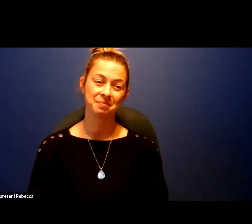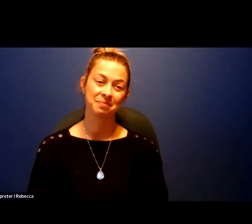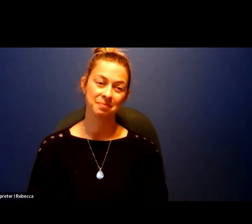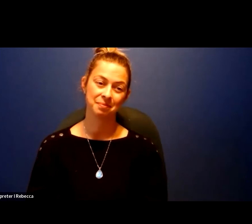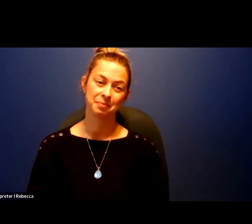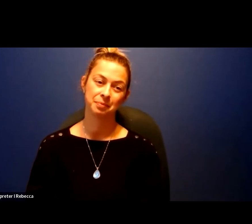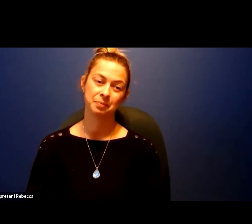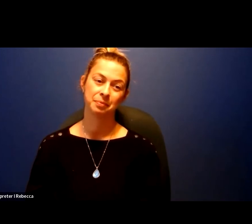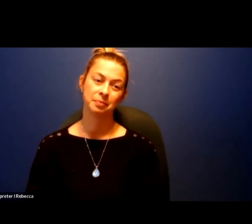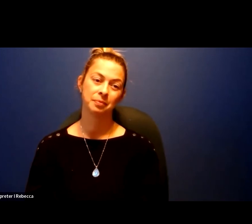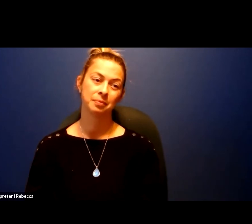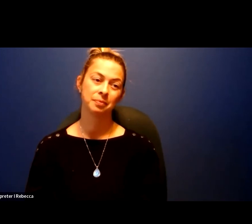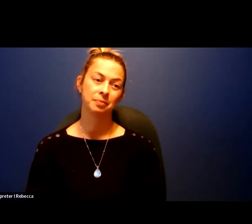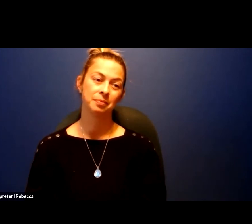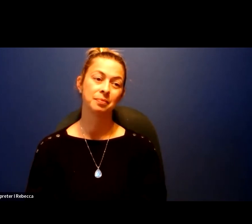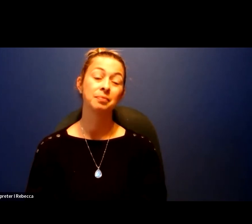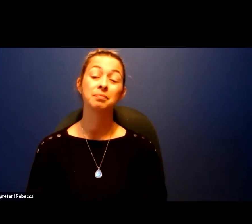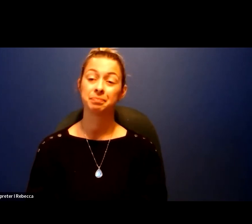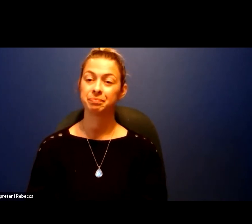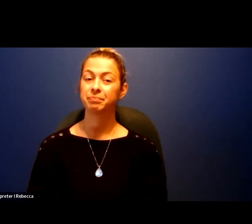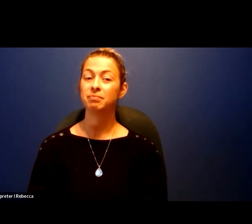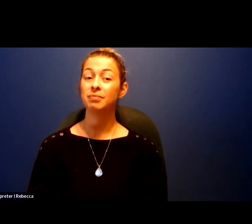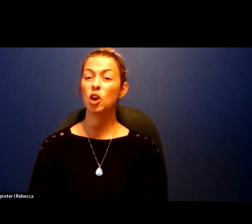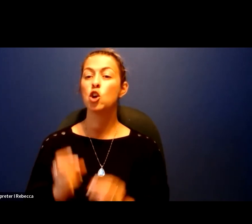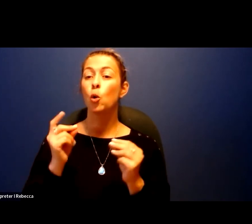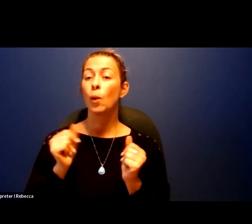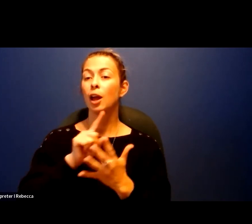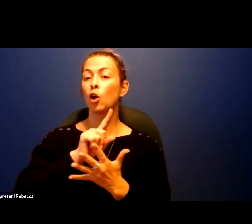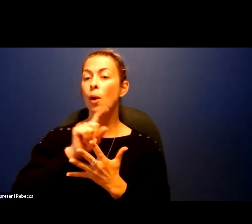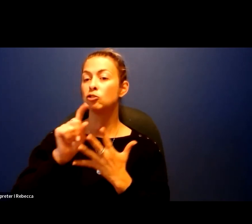things. Real quickly, question for each of our panelists.